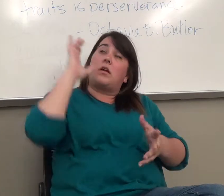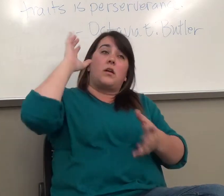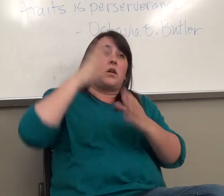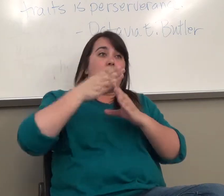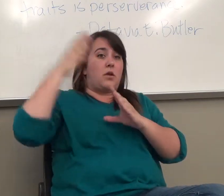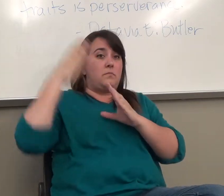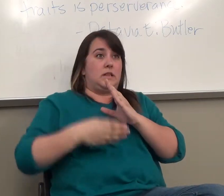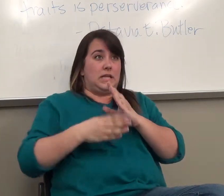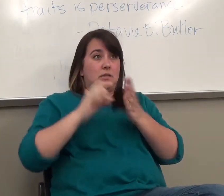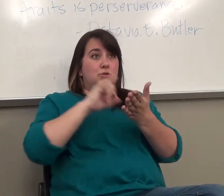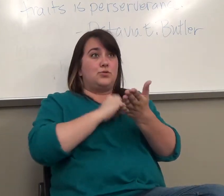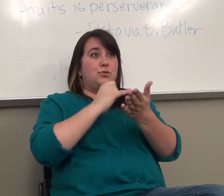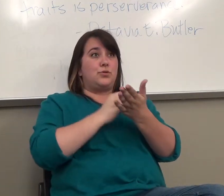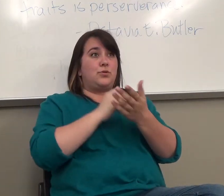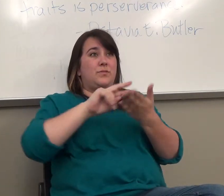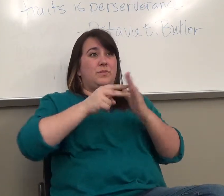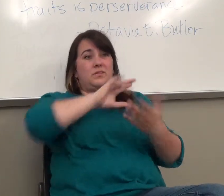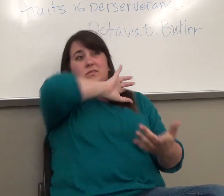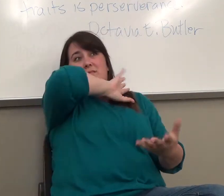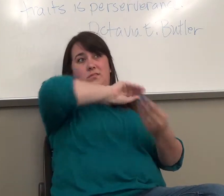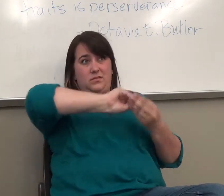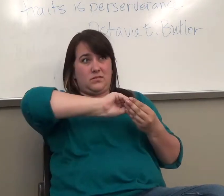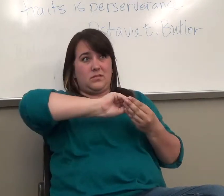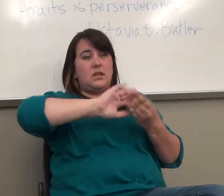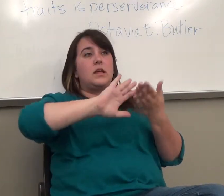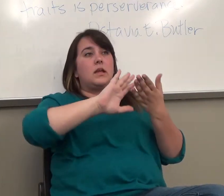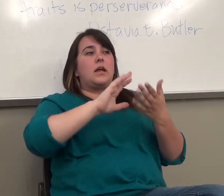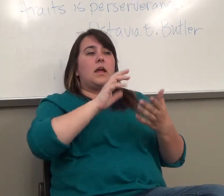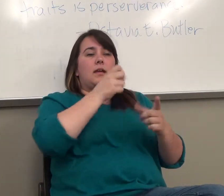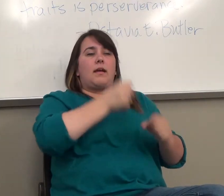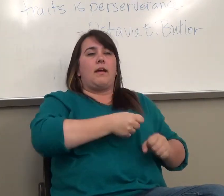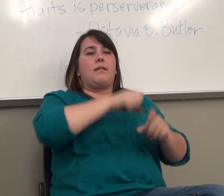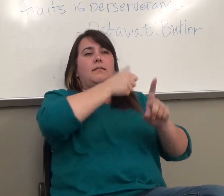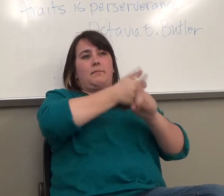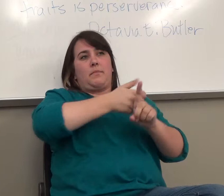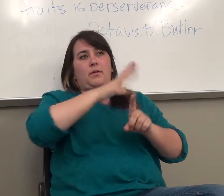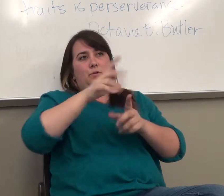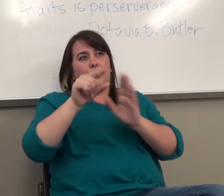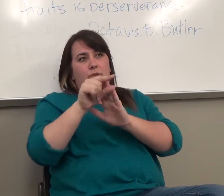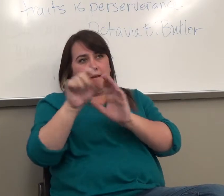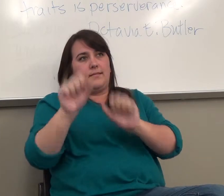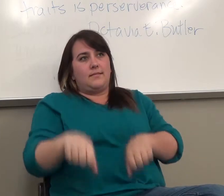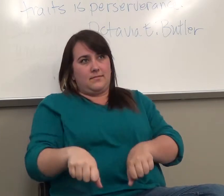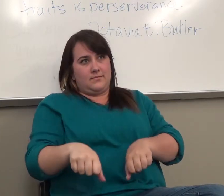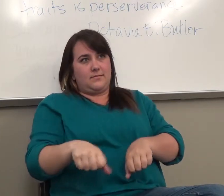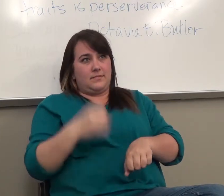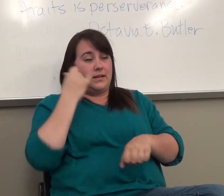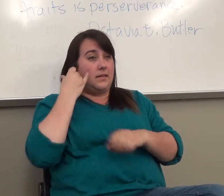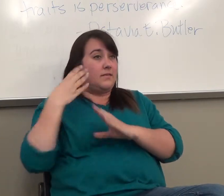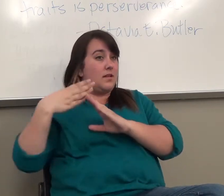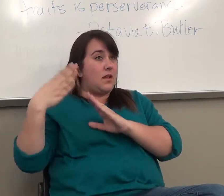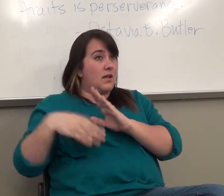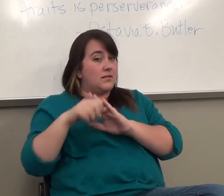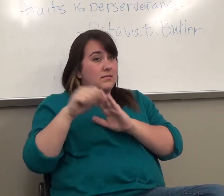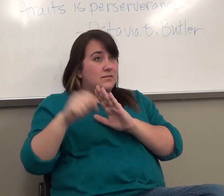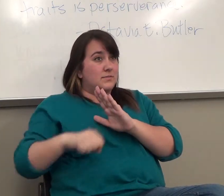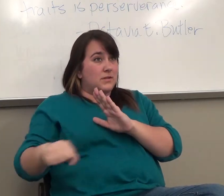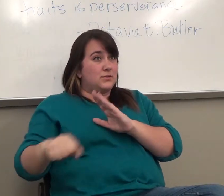become a pass, no pass issue. If you don't have a complete journal by the end, you will not pass the class.